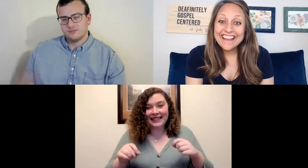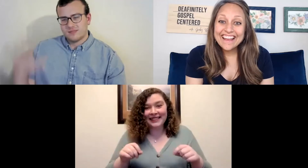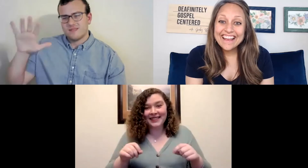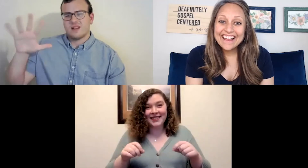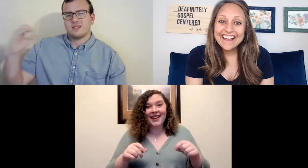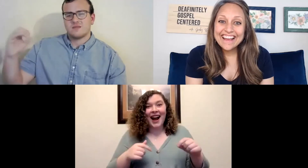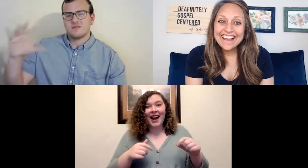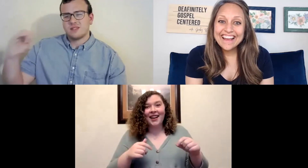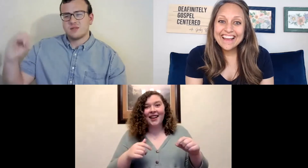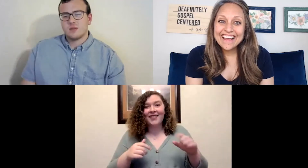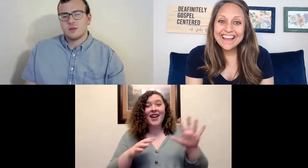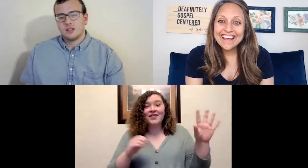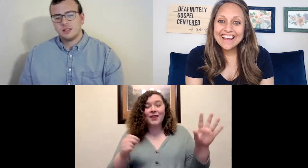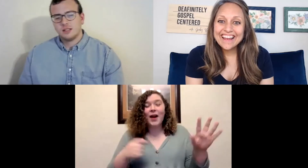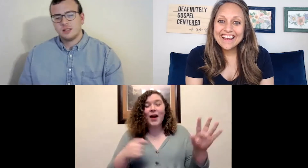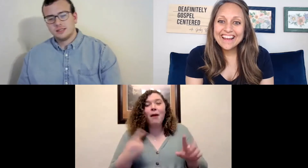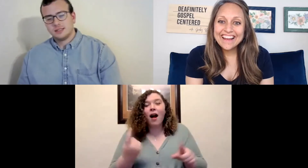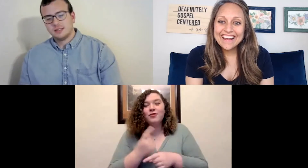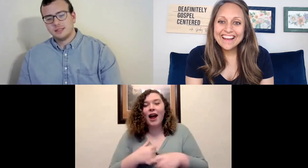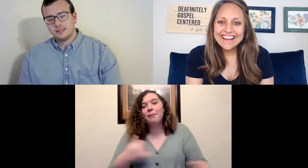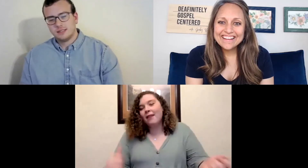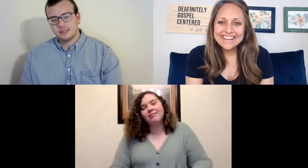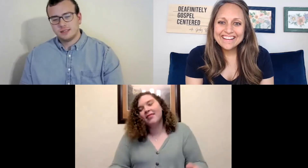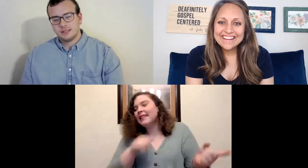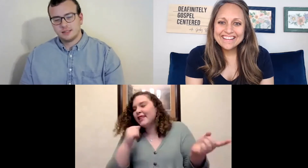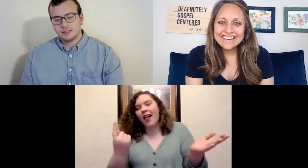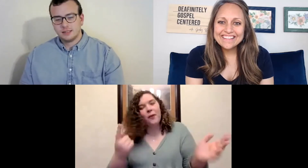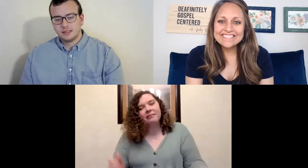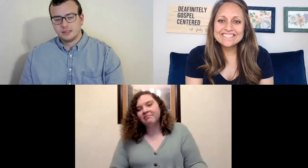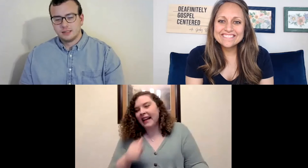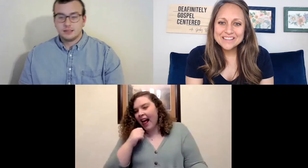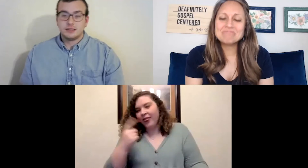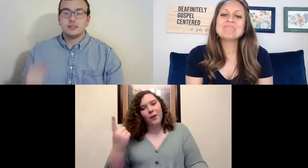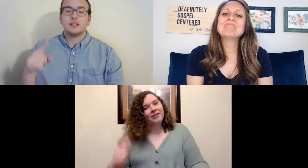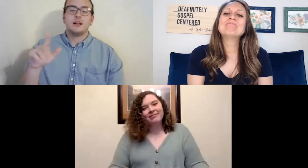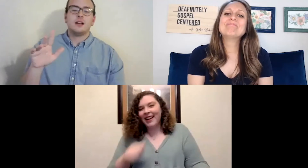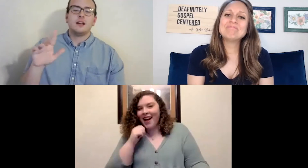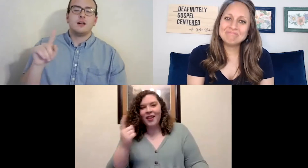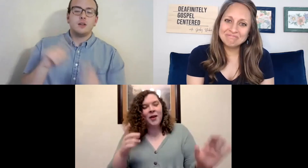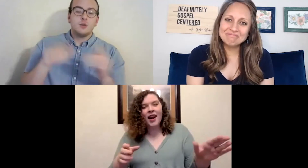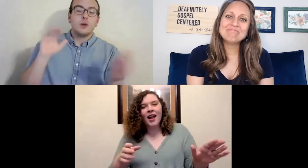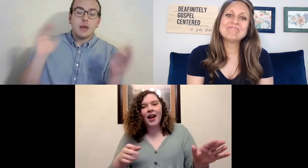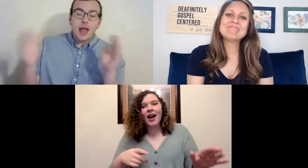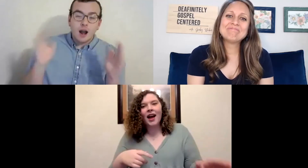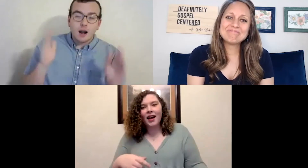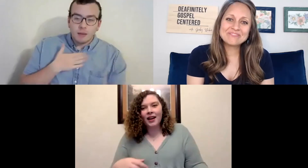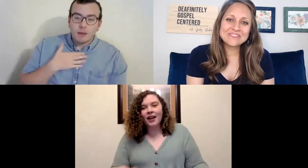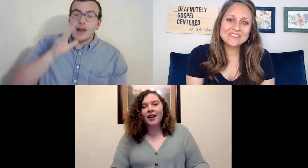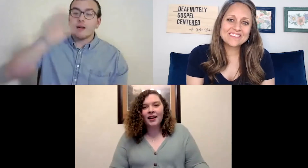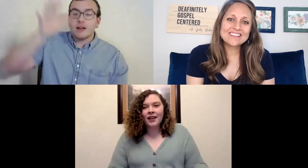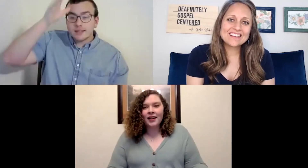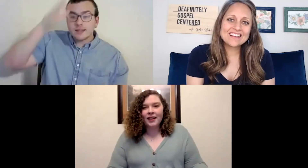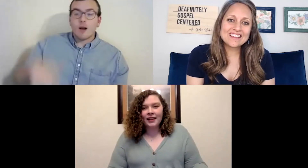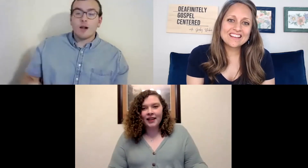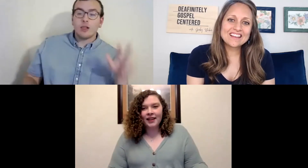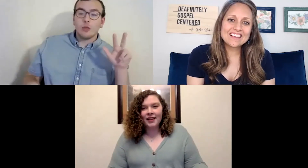record with the girls that Dakota has picked. Oh, 5-0. Okay. So I'm always right. Compared to my I'll just say, parents, you know they're what? like 3 She's not the one. 3-2. And the next